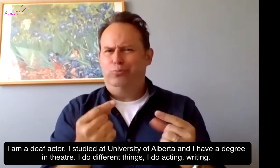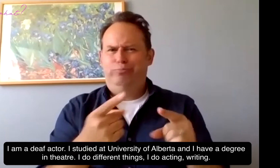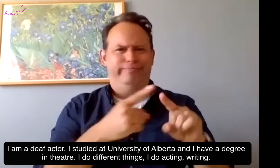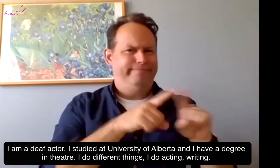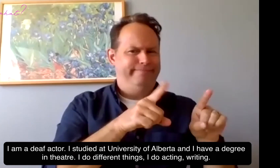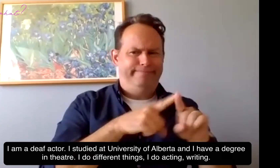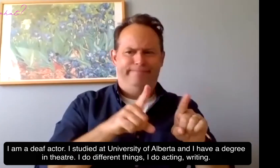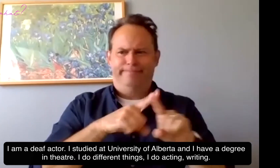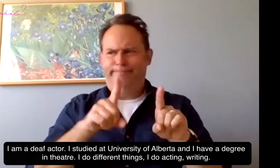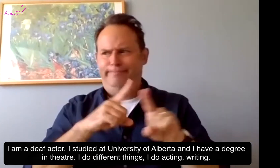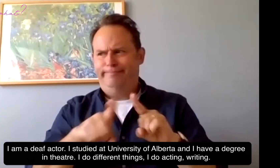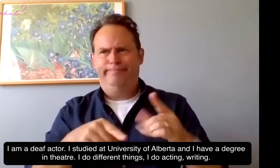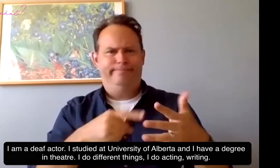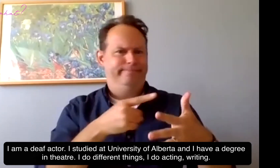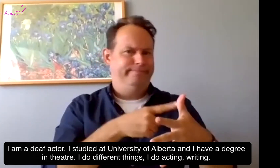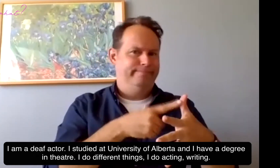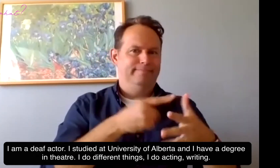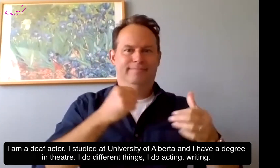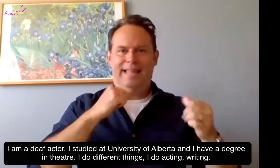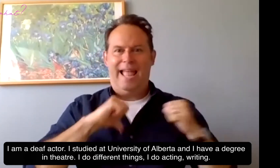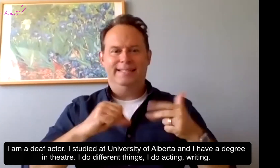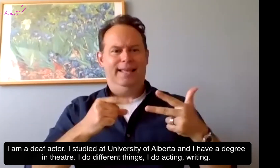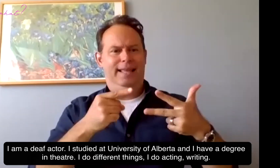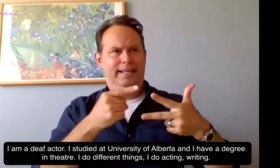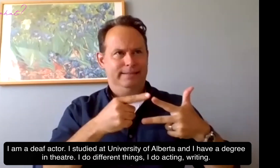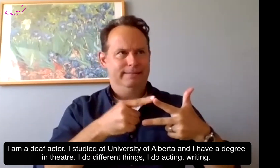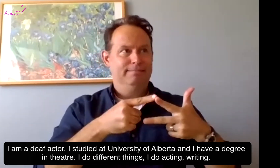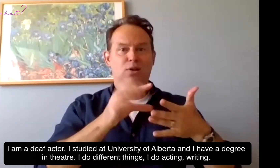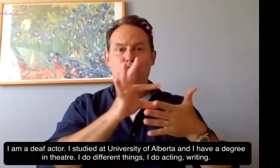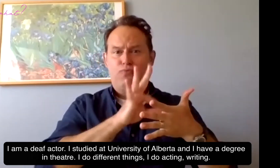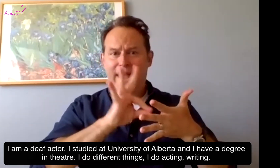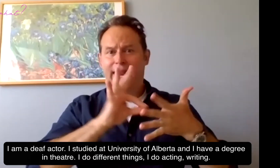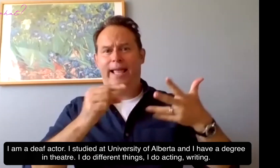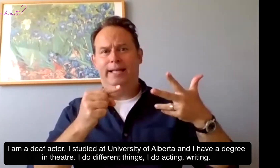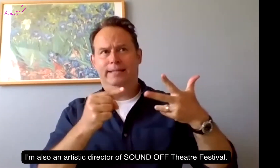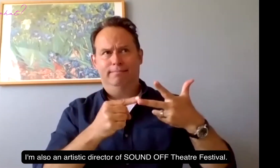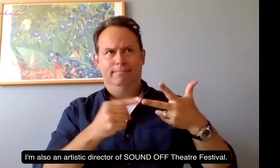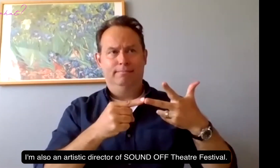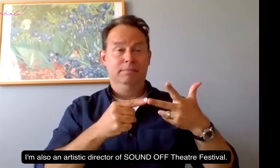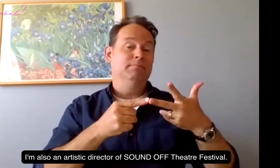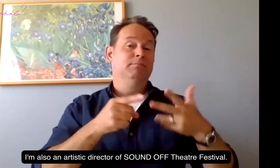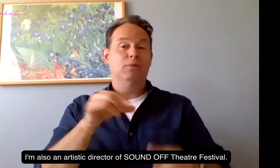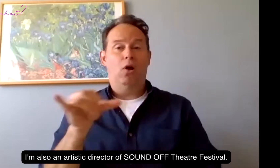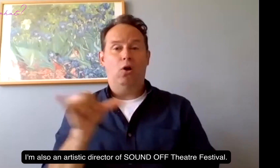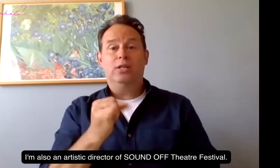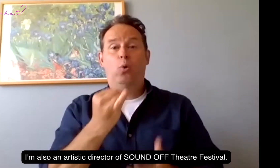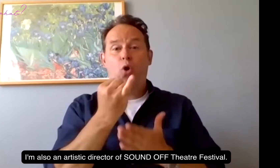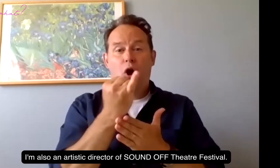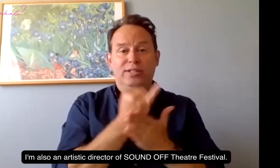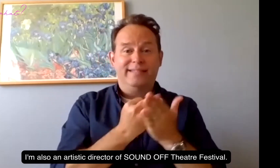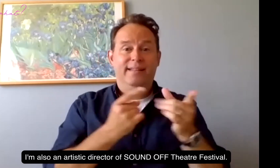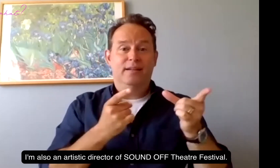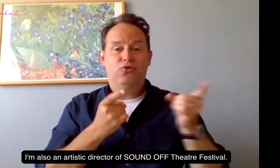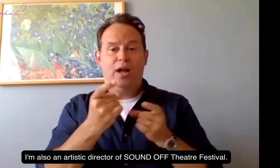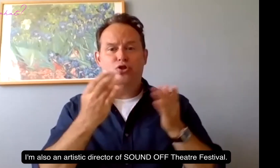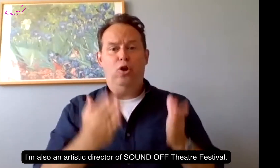I do different things. I do acting, writing. I'm also an artistic director